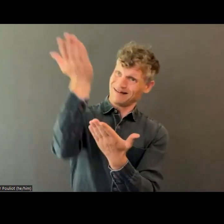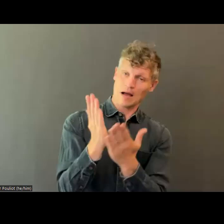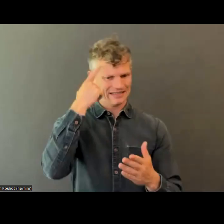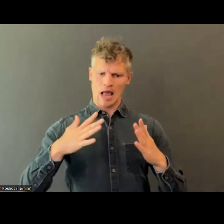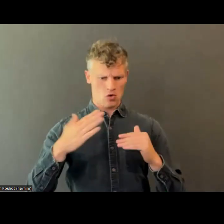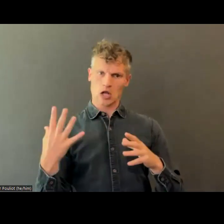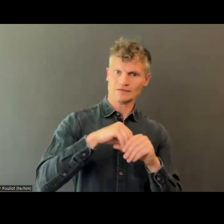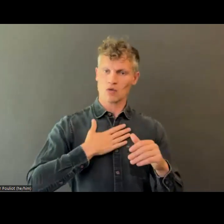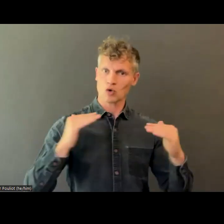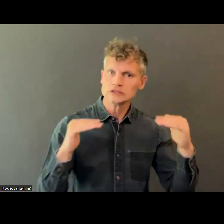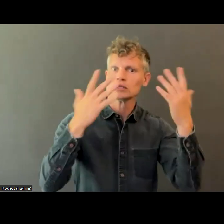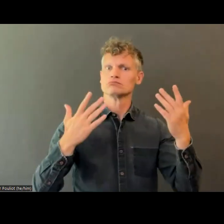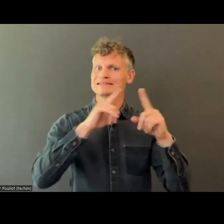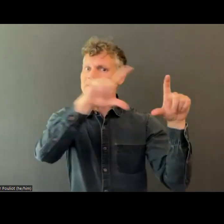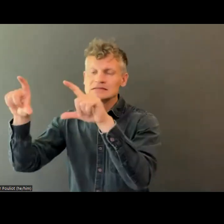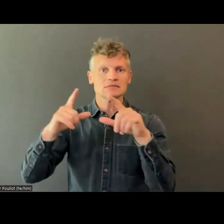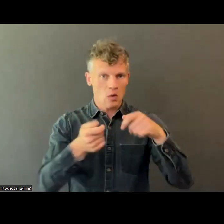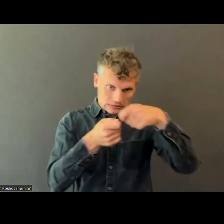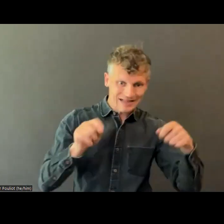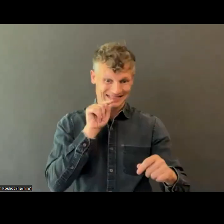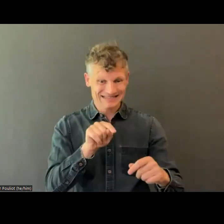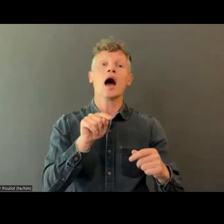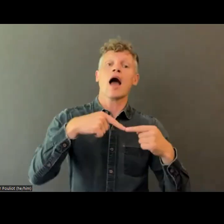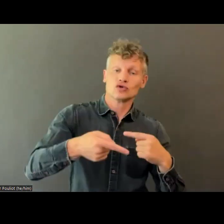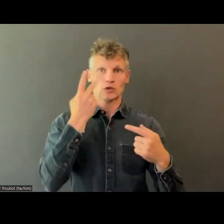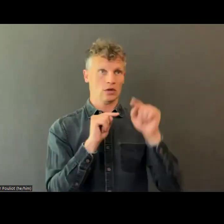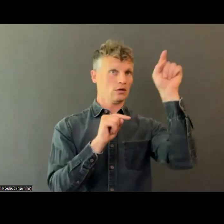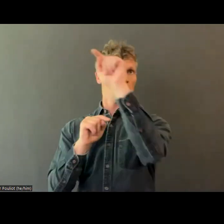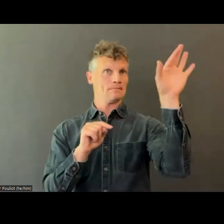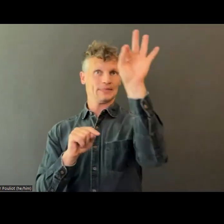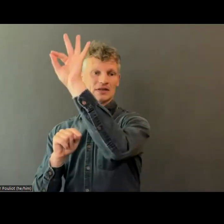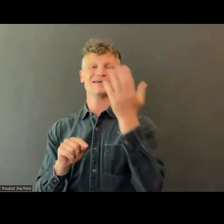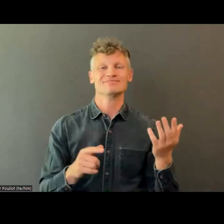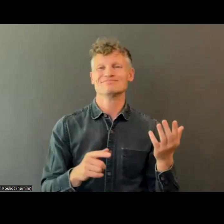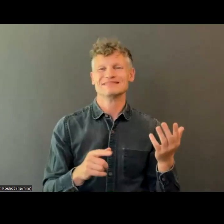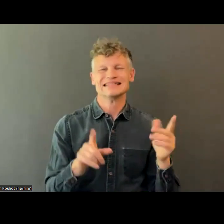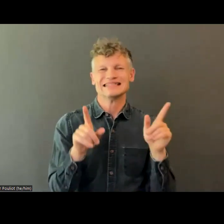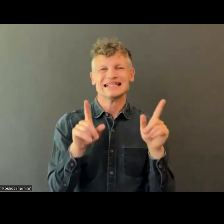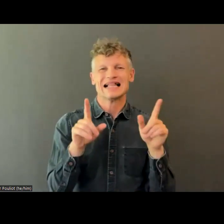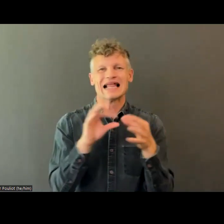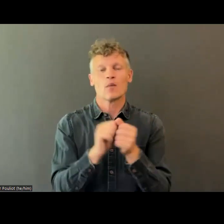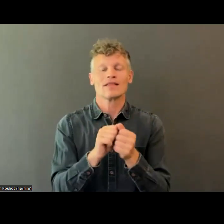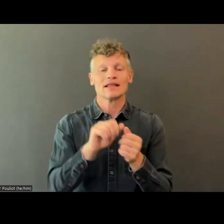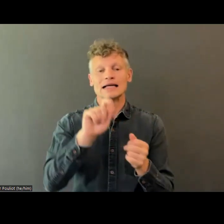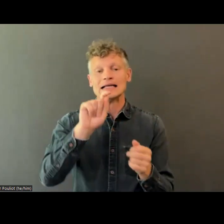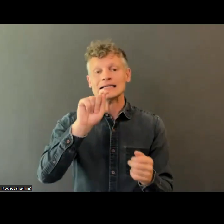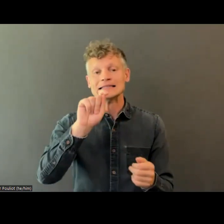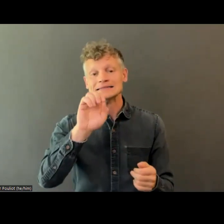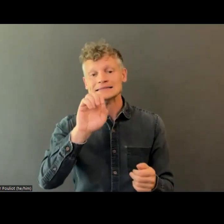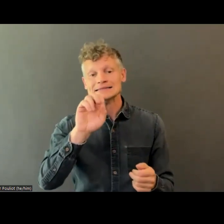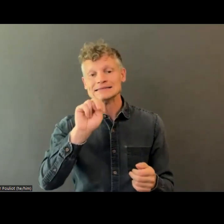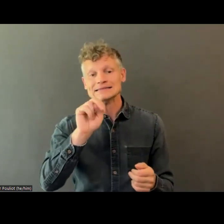said they will. So it's all well and good that at point of selection, you can ask for lots of questions. Does a supplier comply